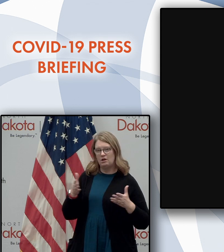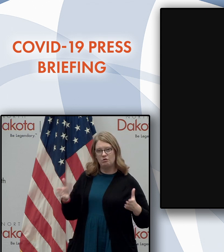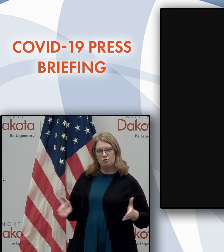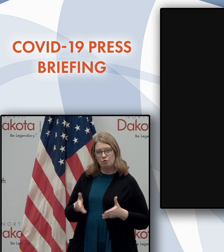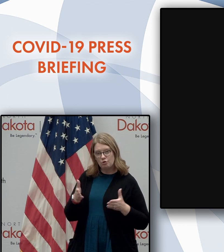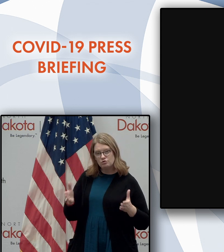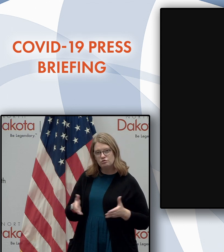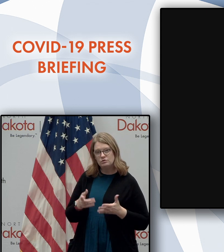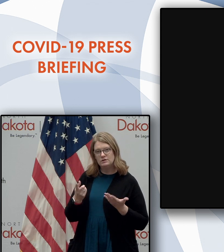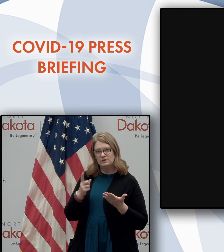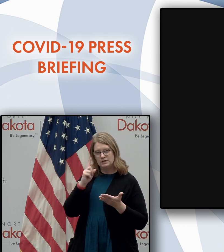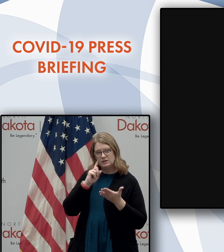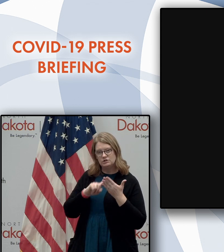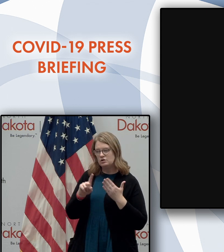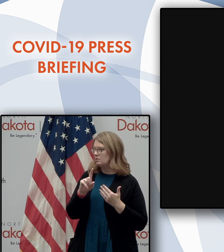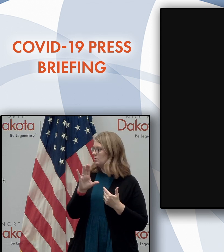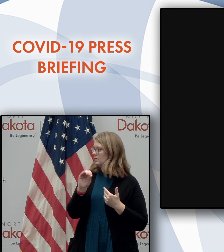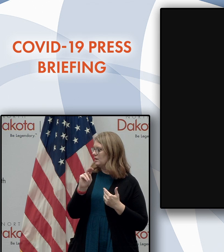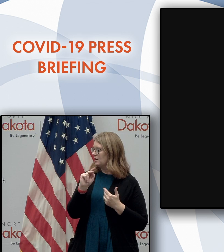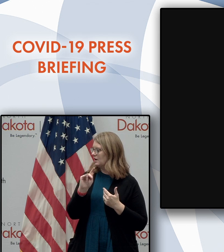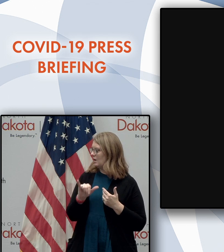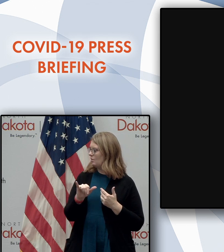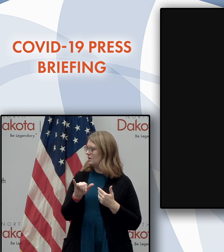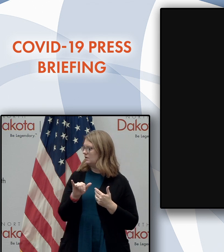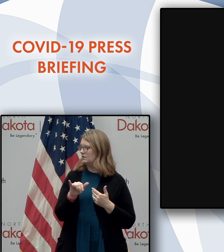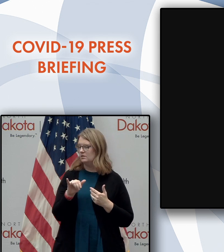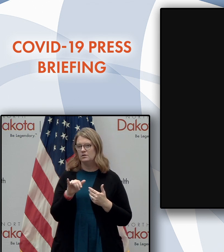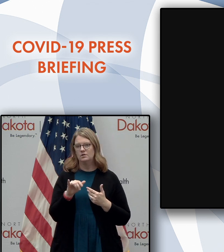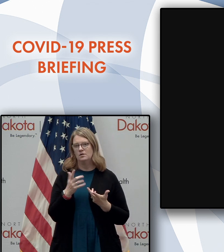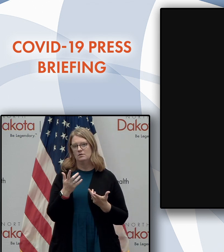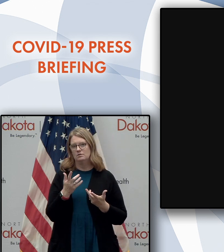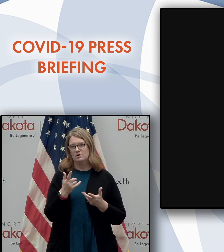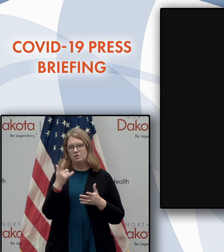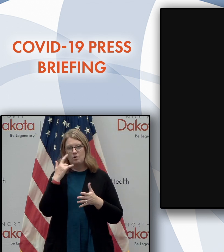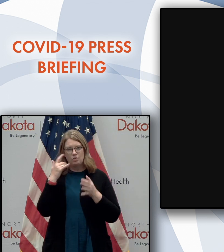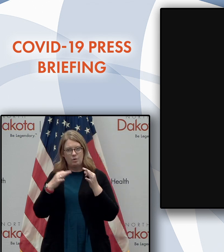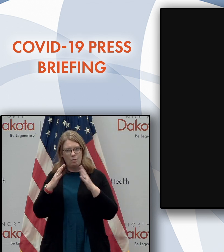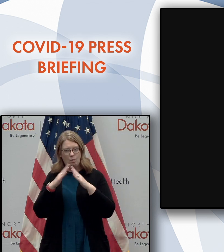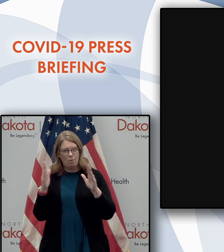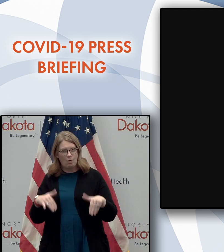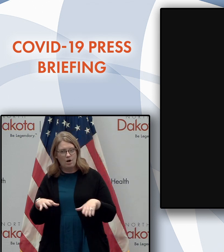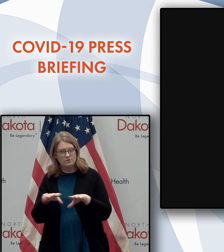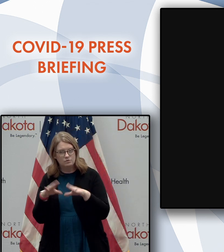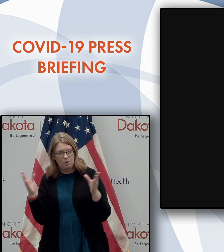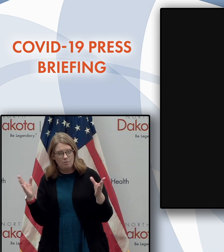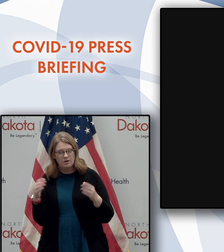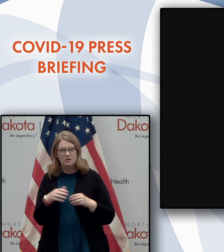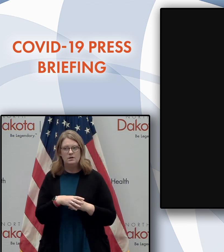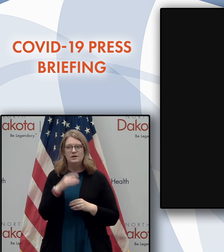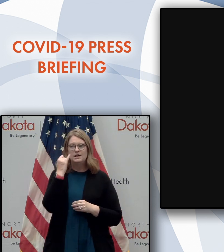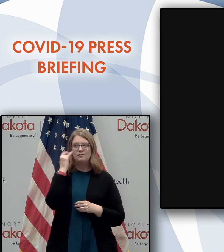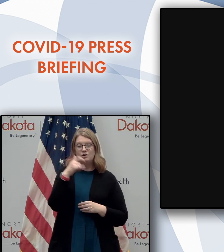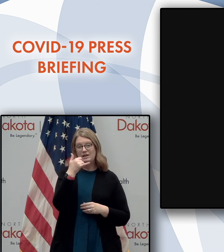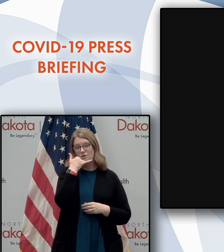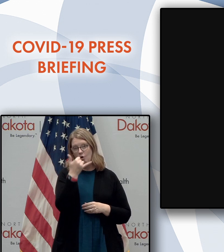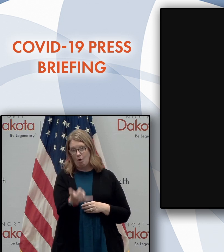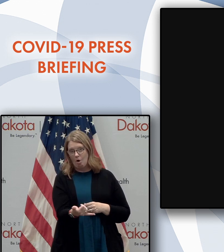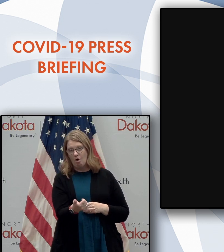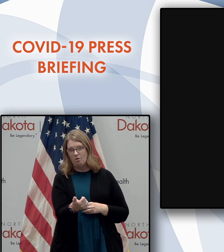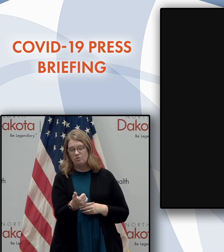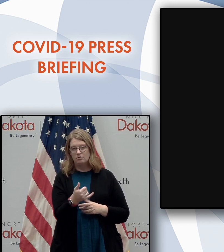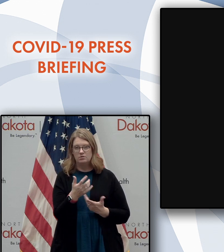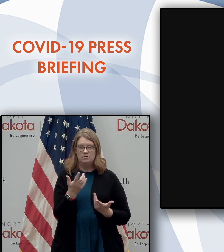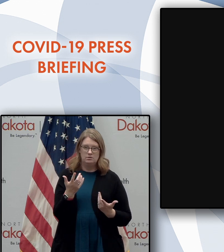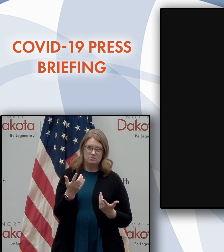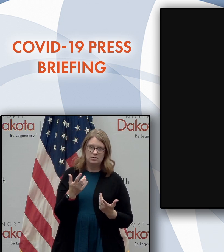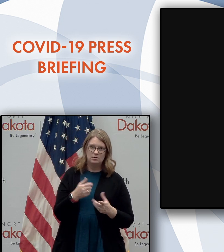your county to make sure that, the courthouse is open. If you need to make a call ahead of time or anything